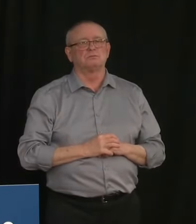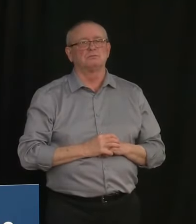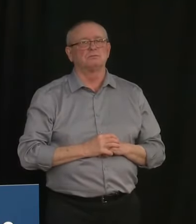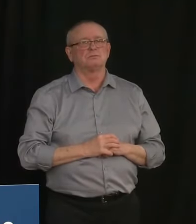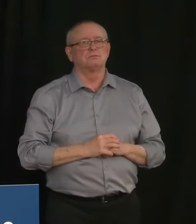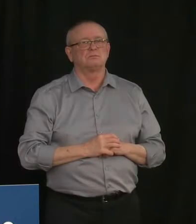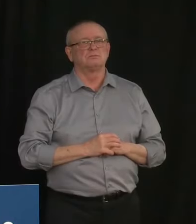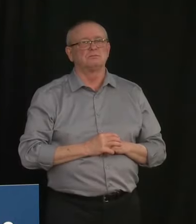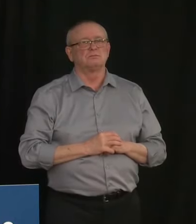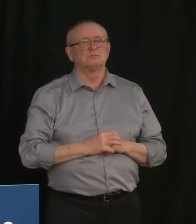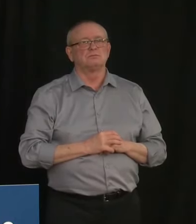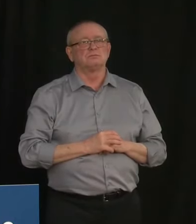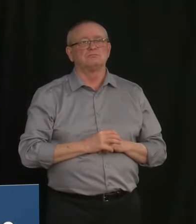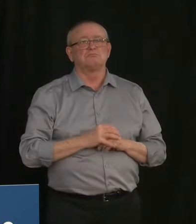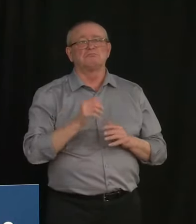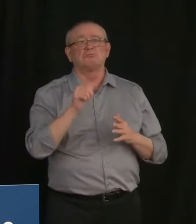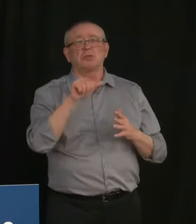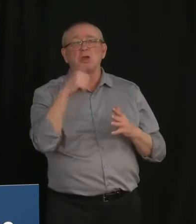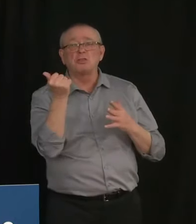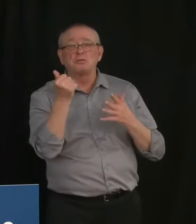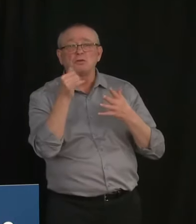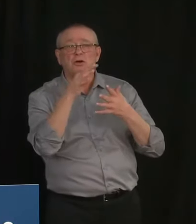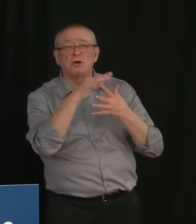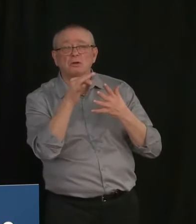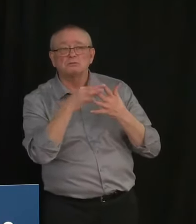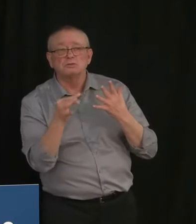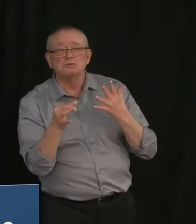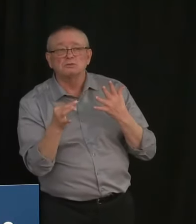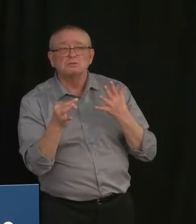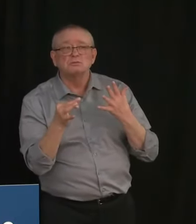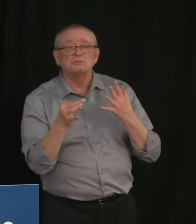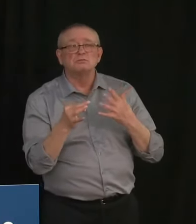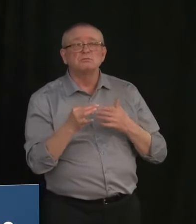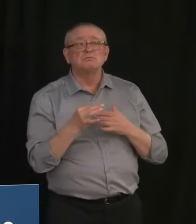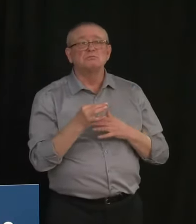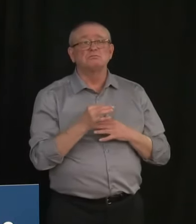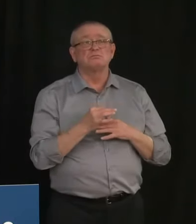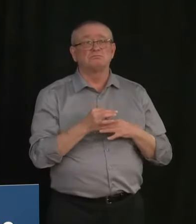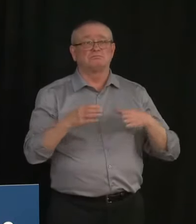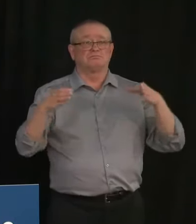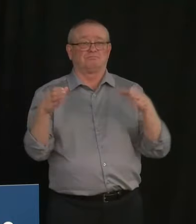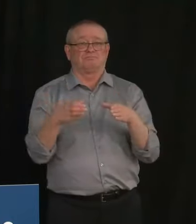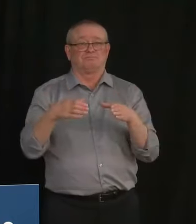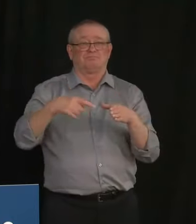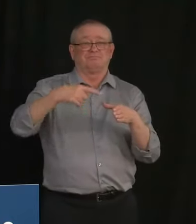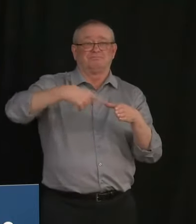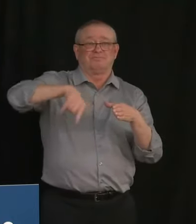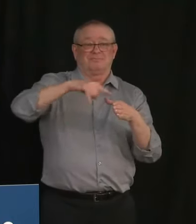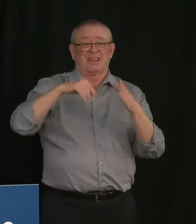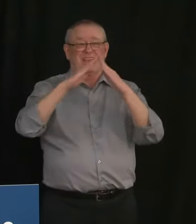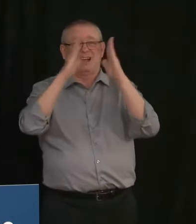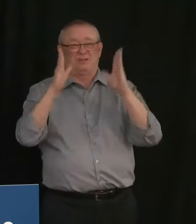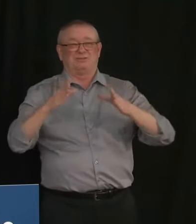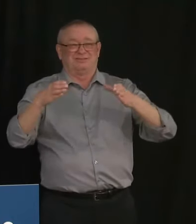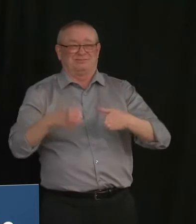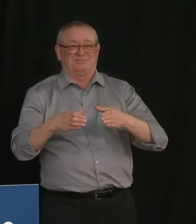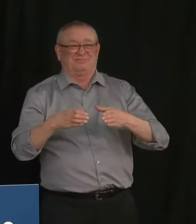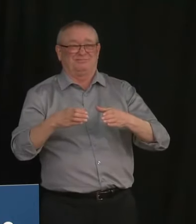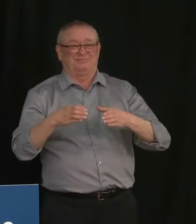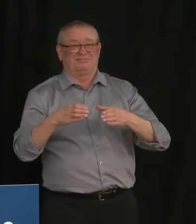Or another option would be that the close contacts of that case could take the option of quarantining in one of